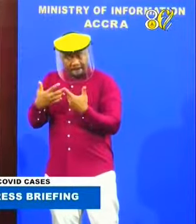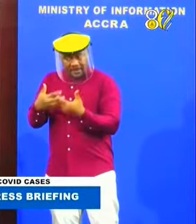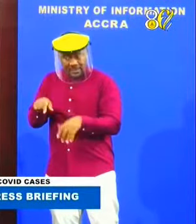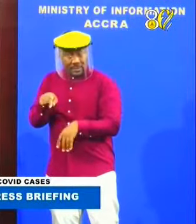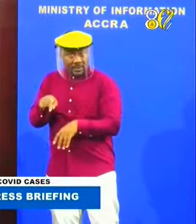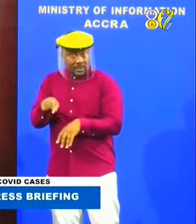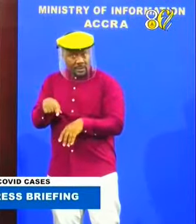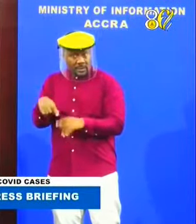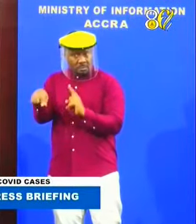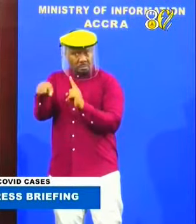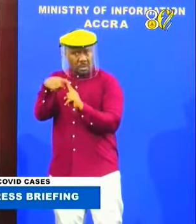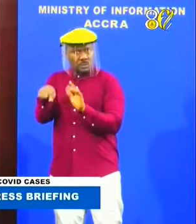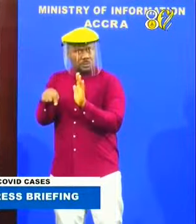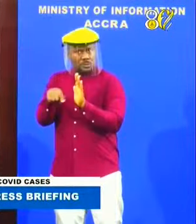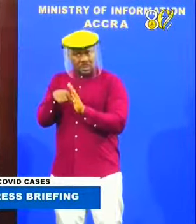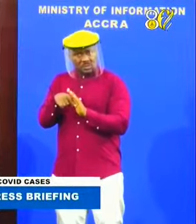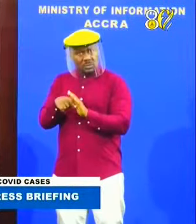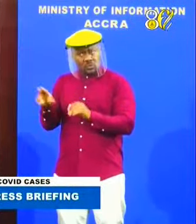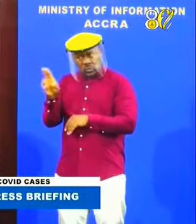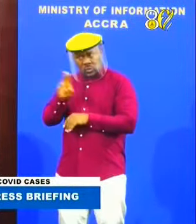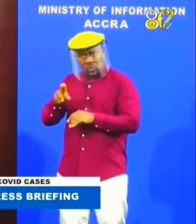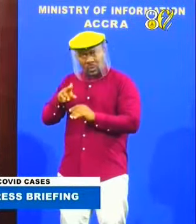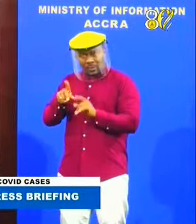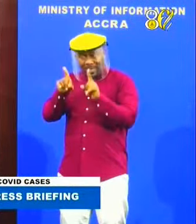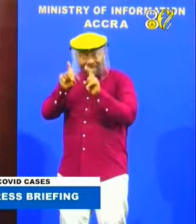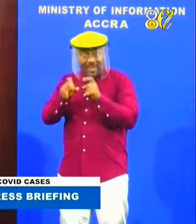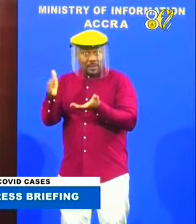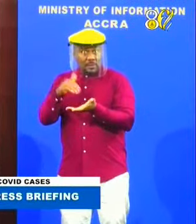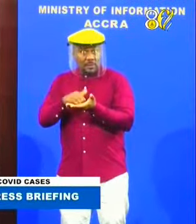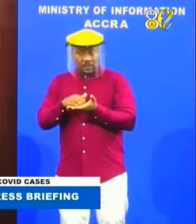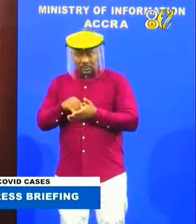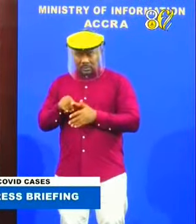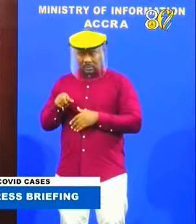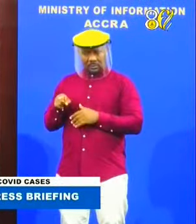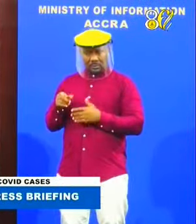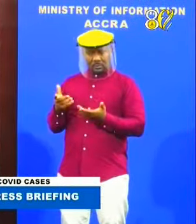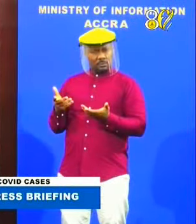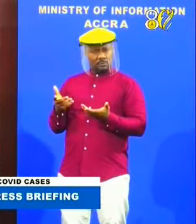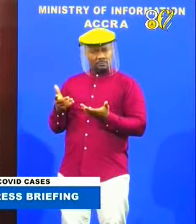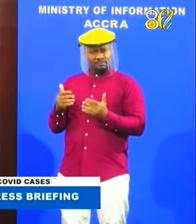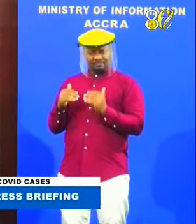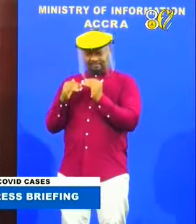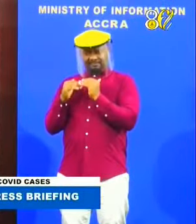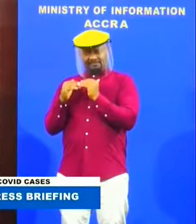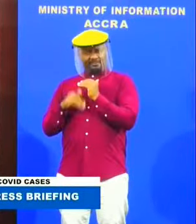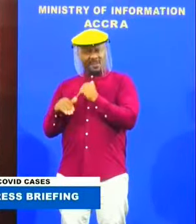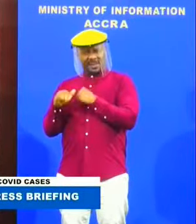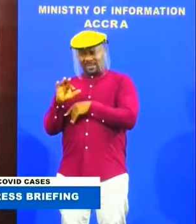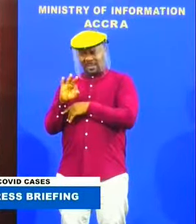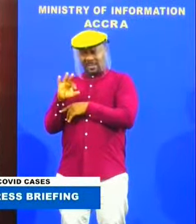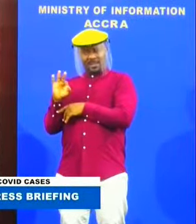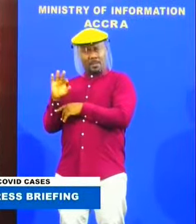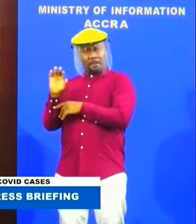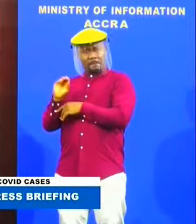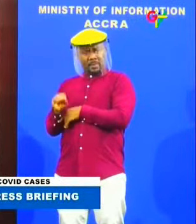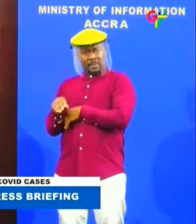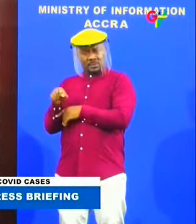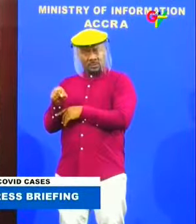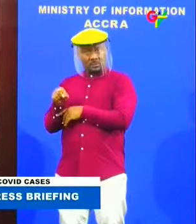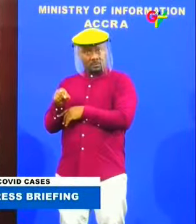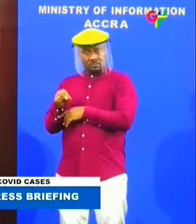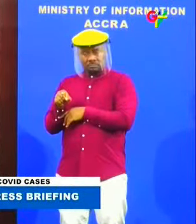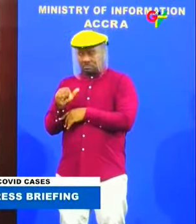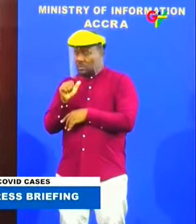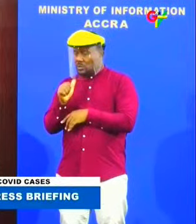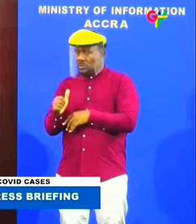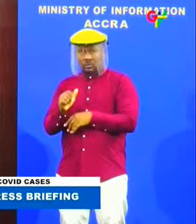then realized that this device meets our specification of not less than 99% sensitive